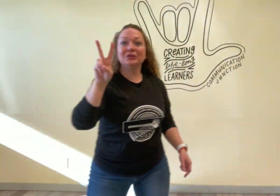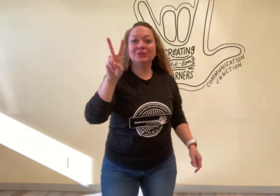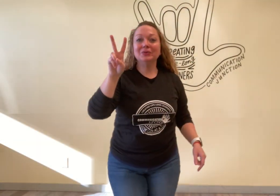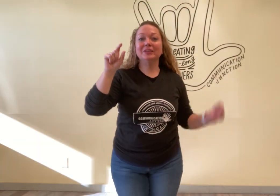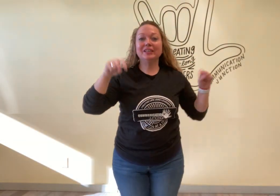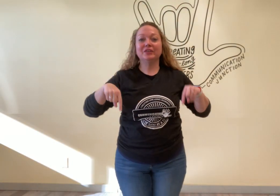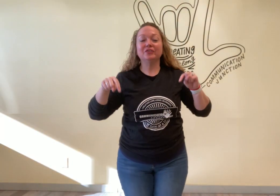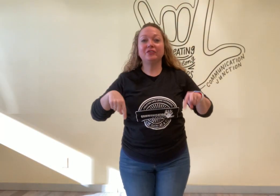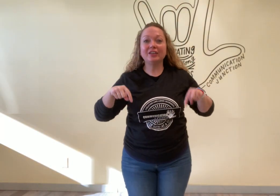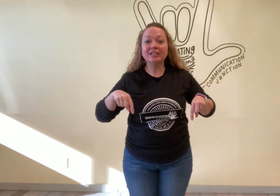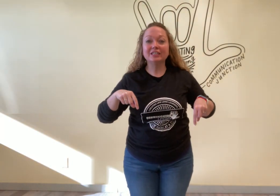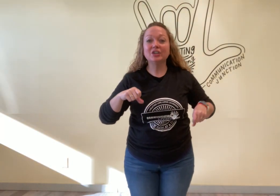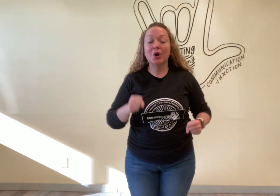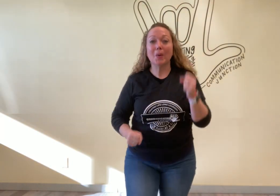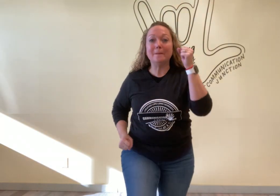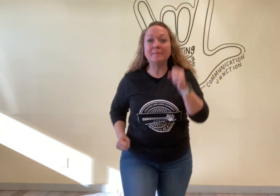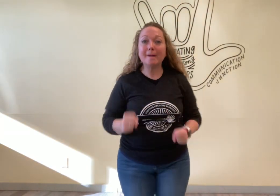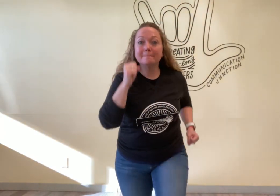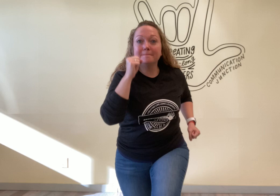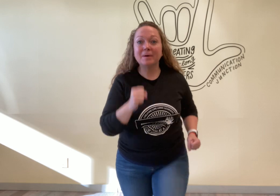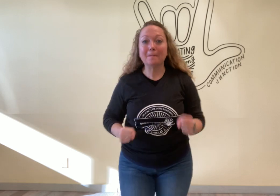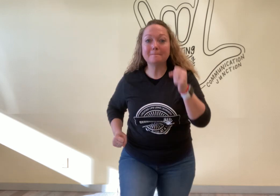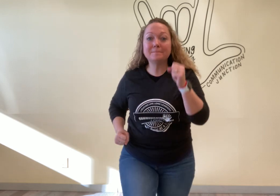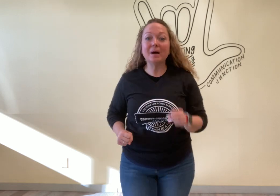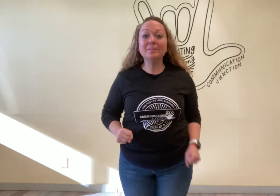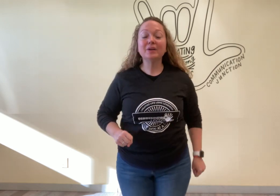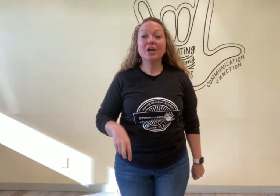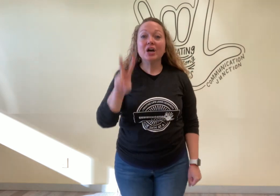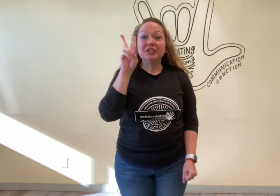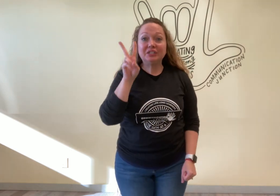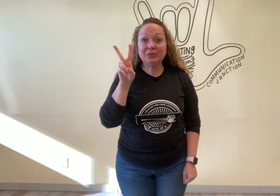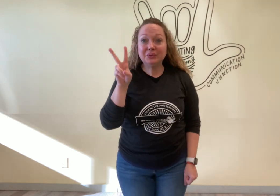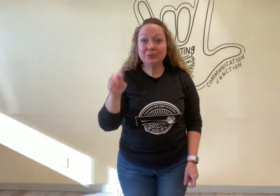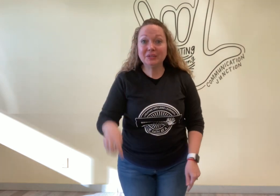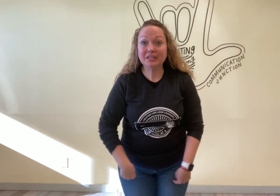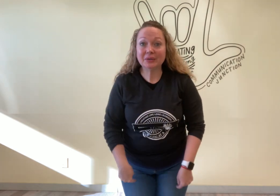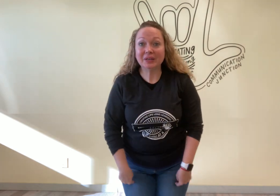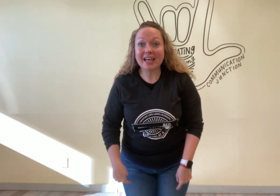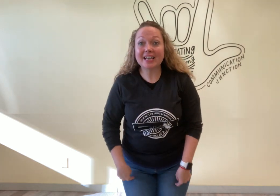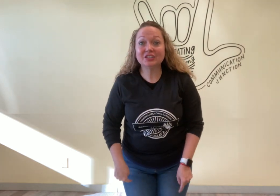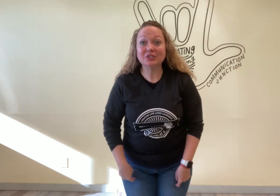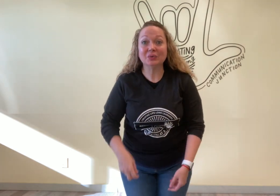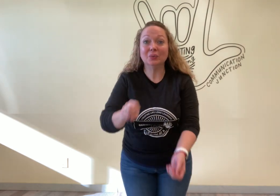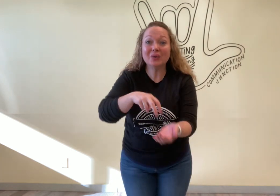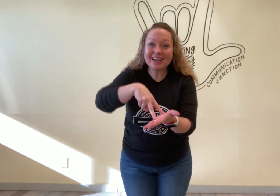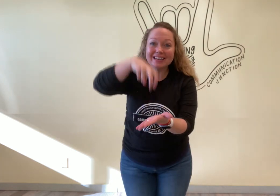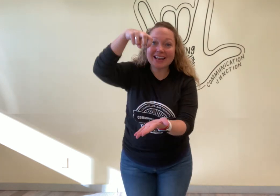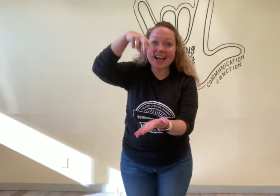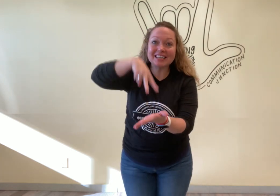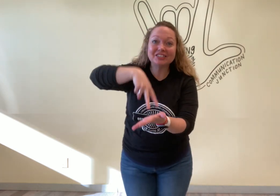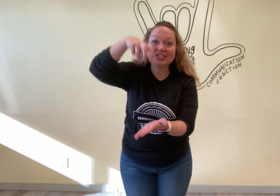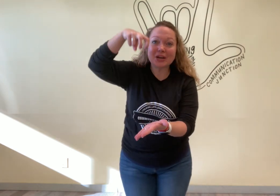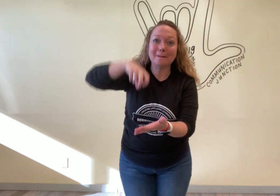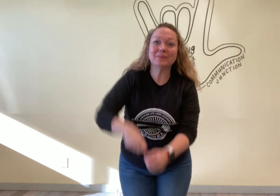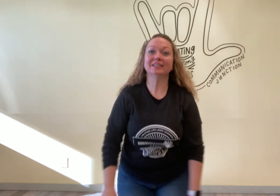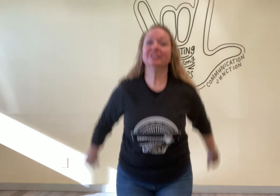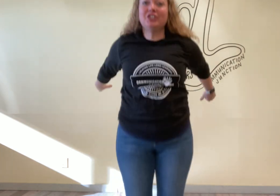2 little feet go bump, bump, bump. 2 little legs do one last jump,